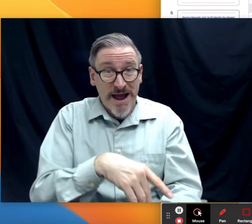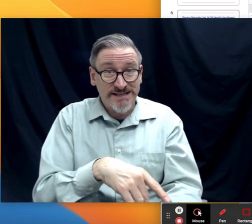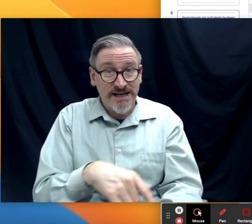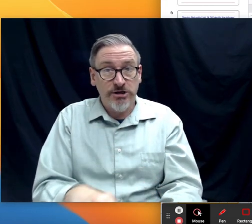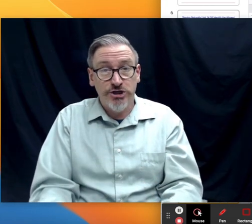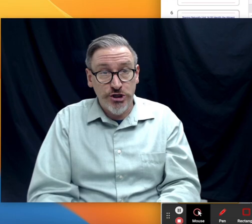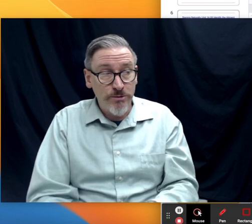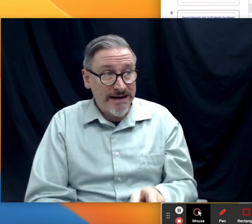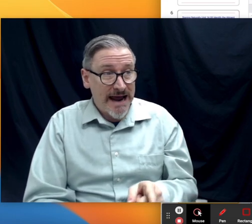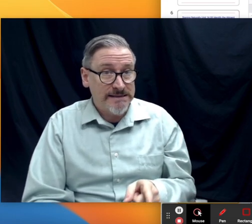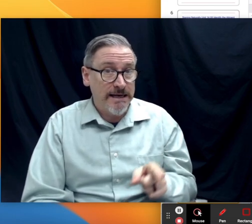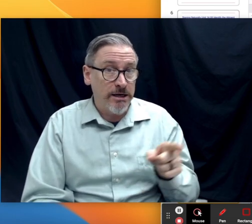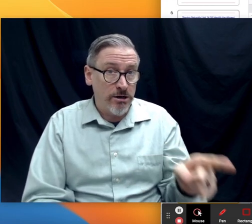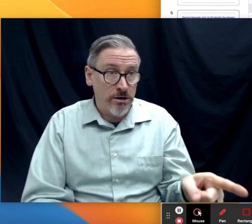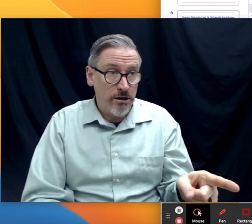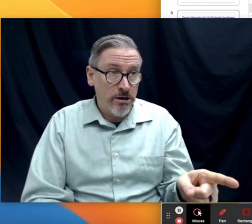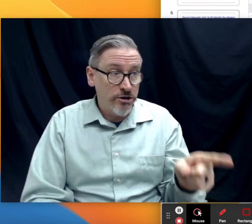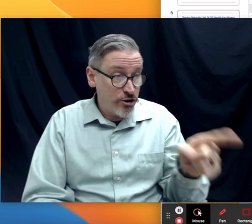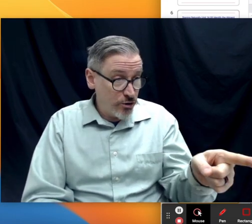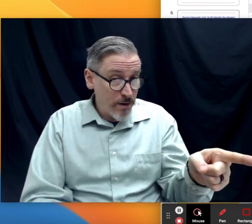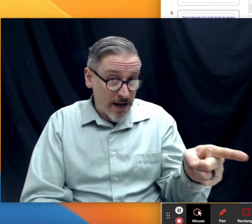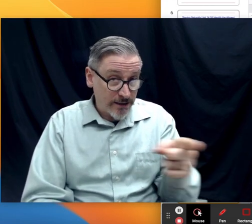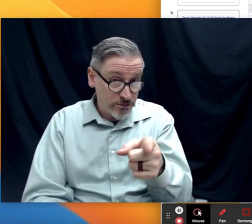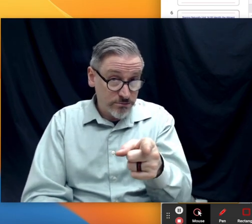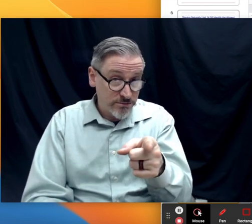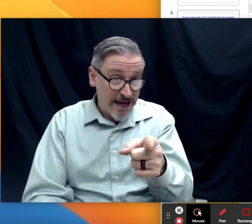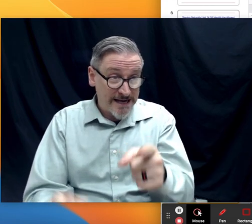I'm asking, do you mind asking